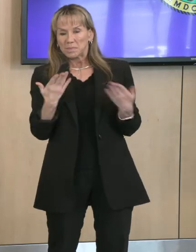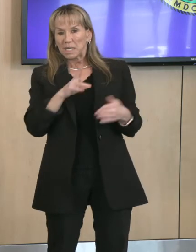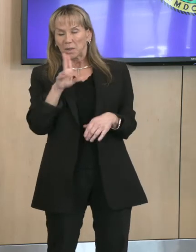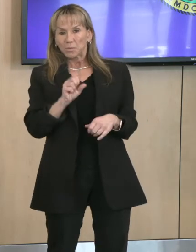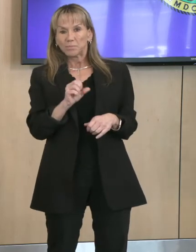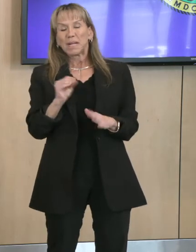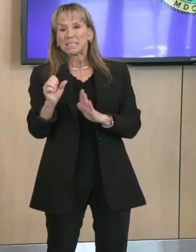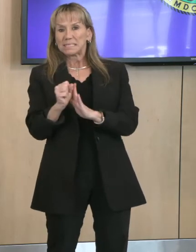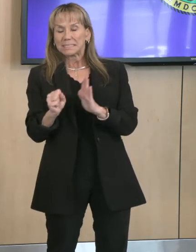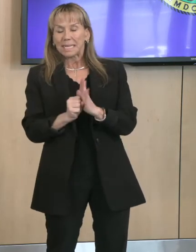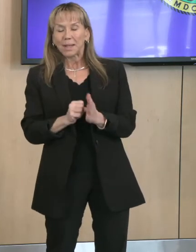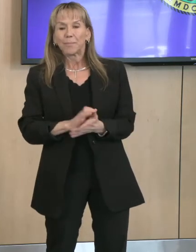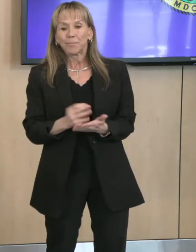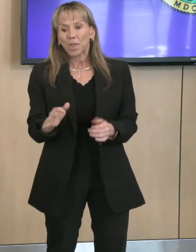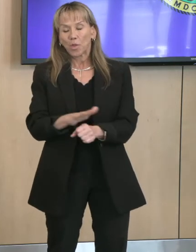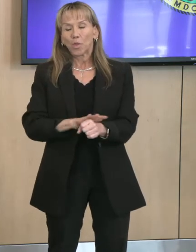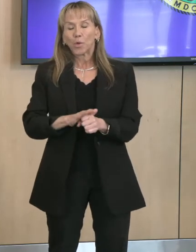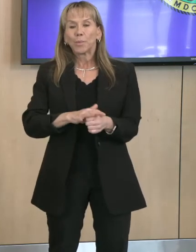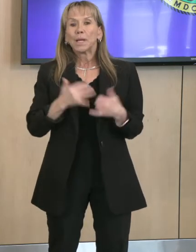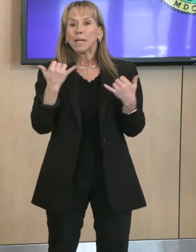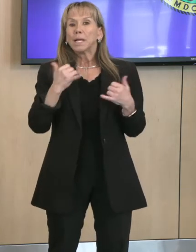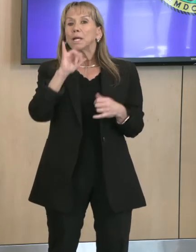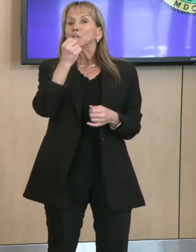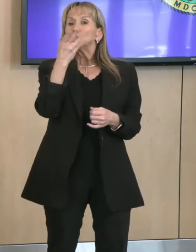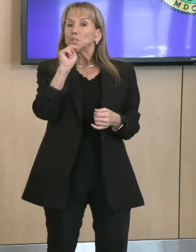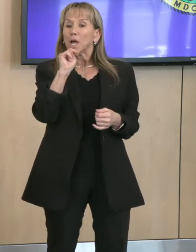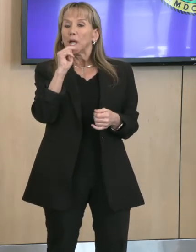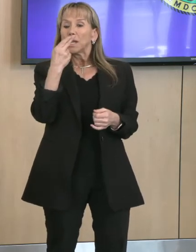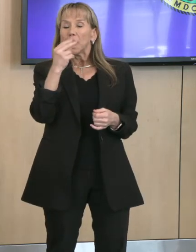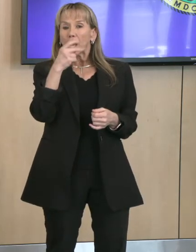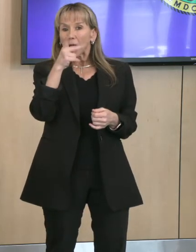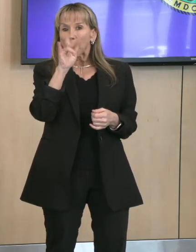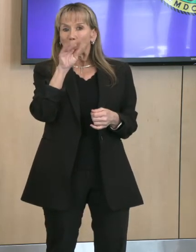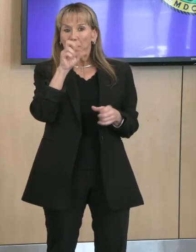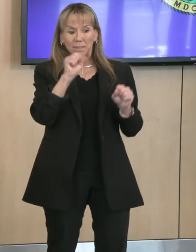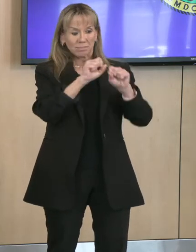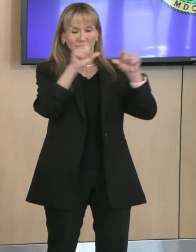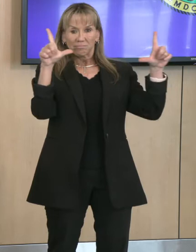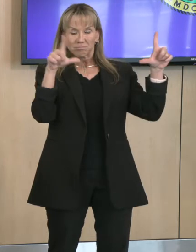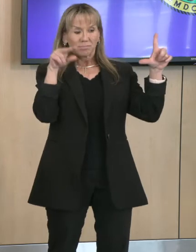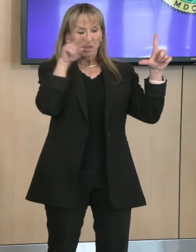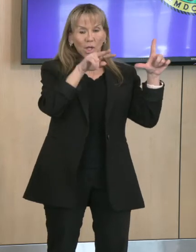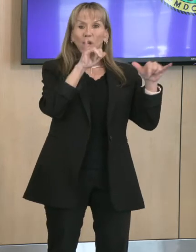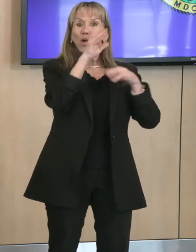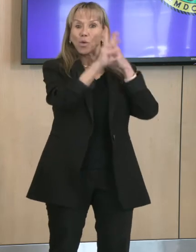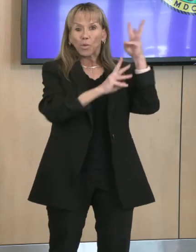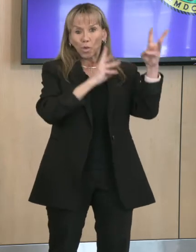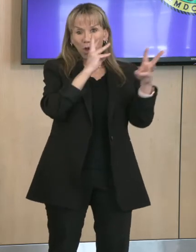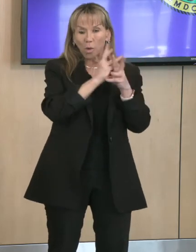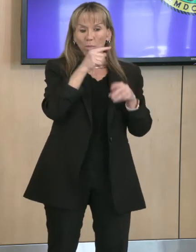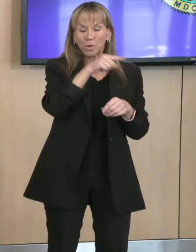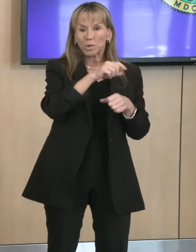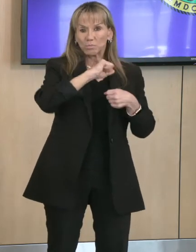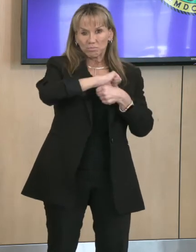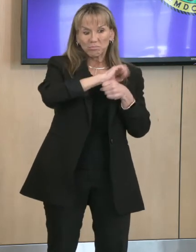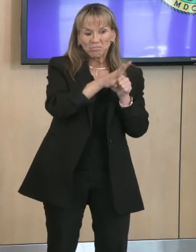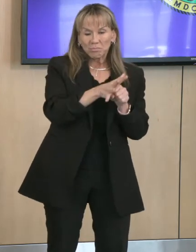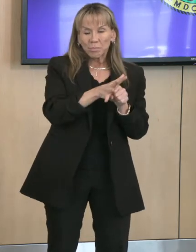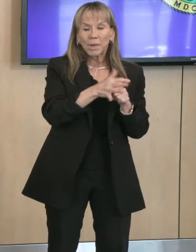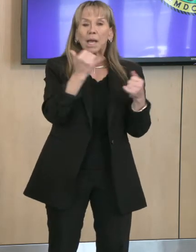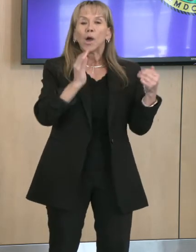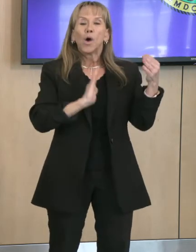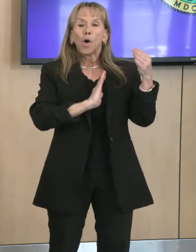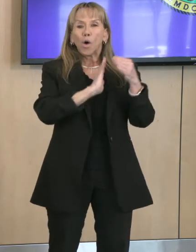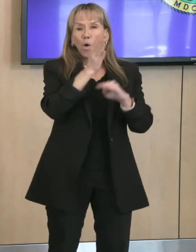Midday today, based on the Johns Hopkins dashboard, globally, the novel coronavirus has resulted in